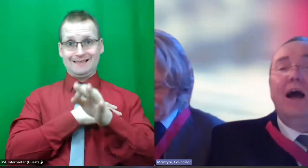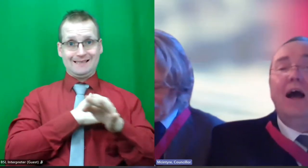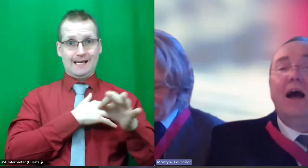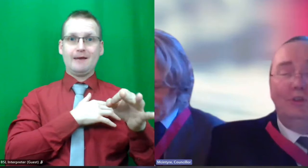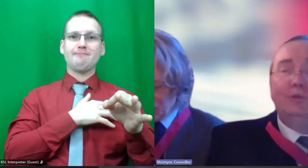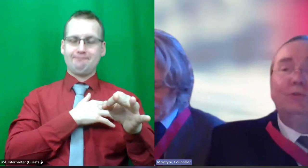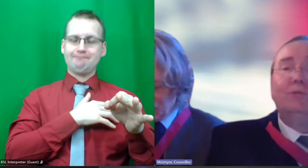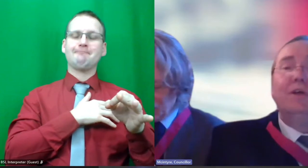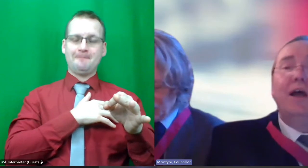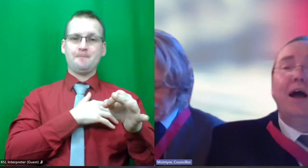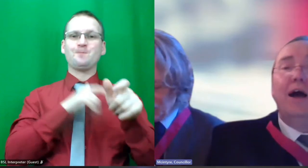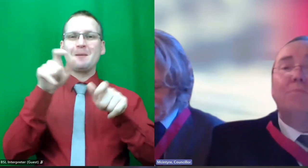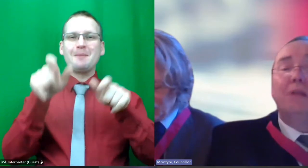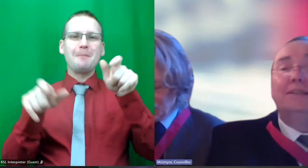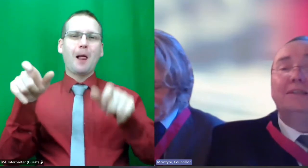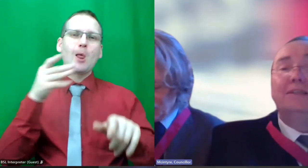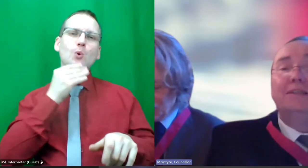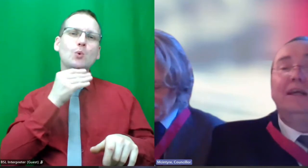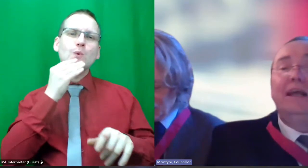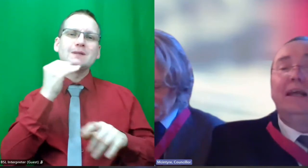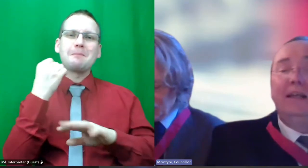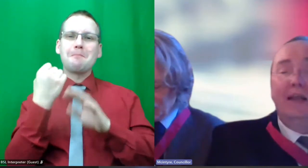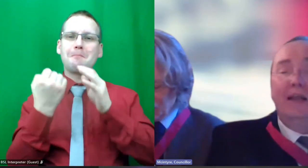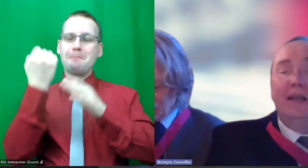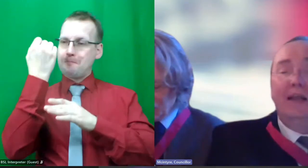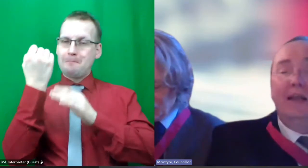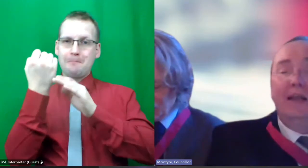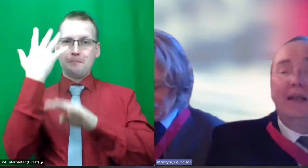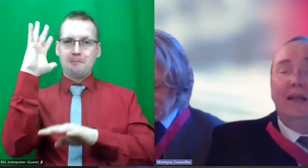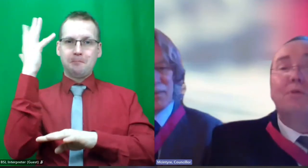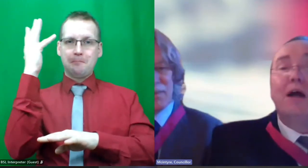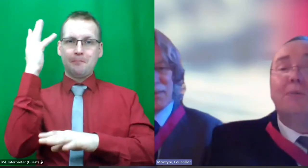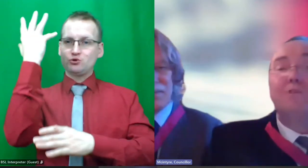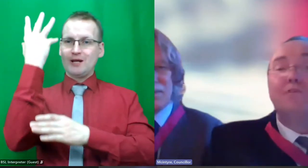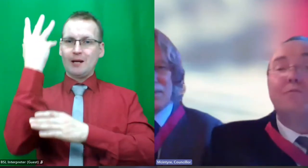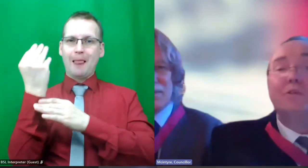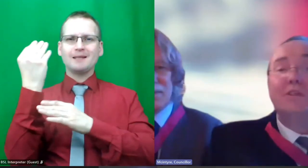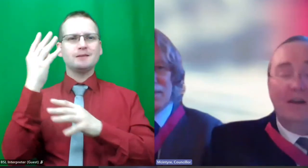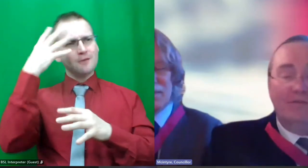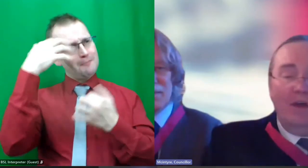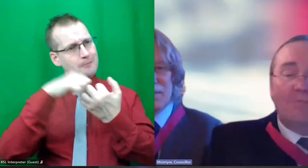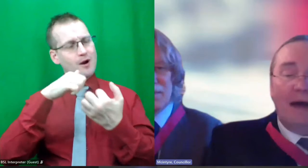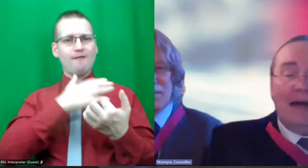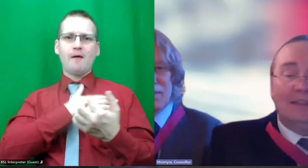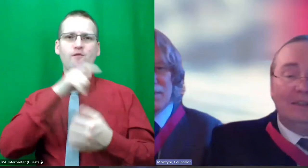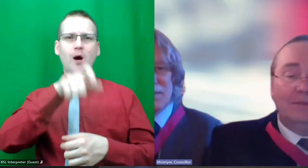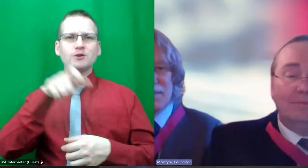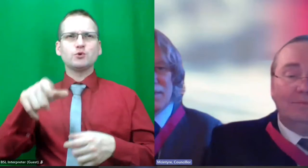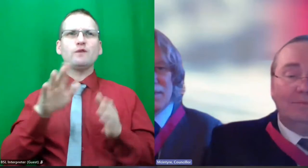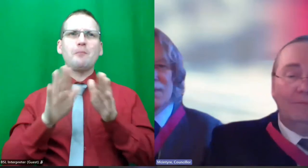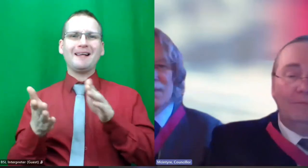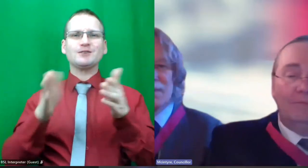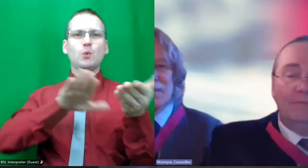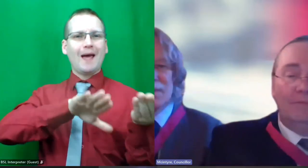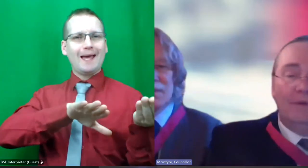where people use planting a tree in commemoration of perhaps loved ones that have passed.